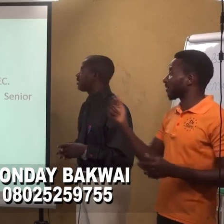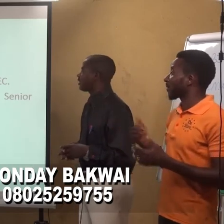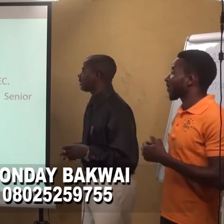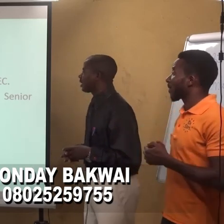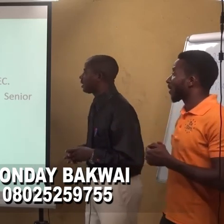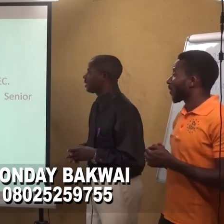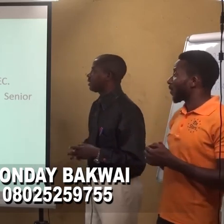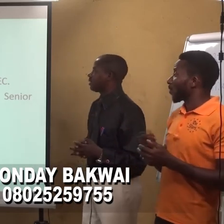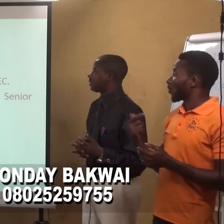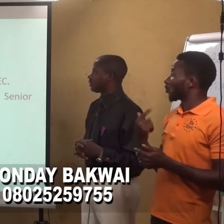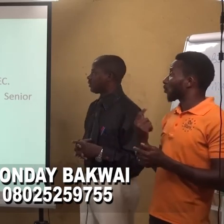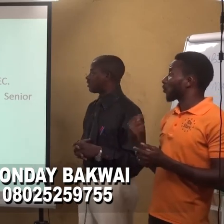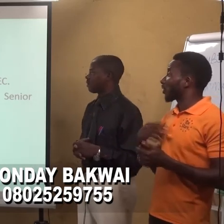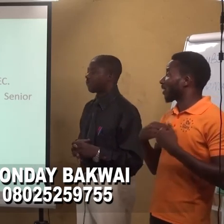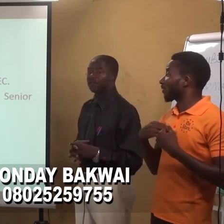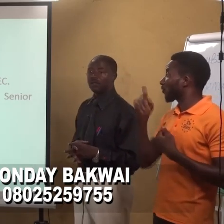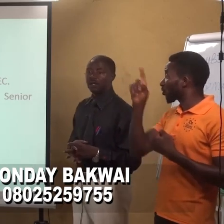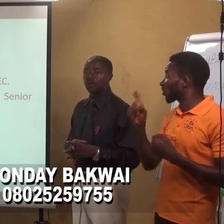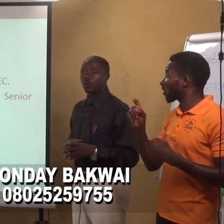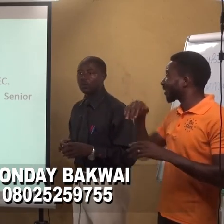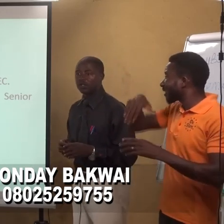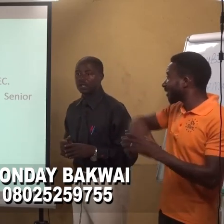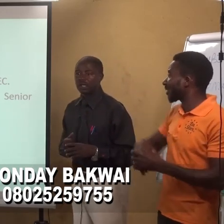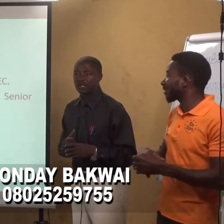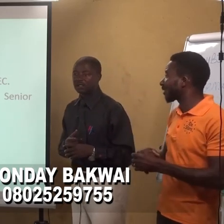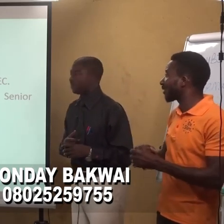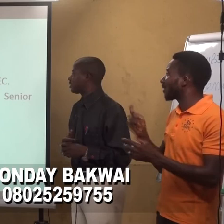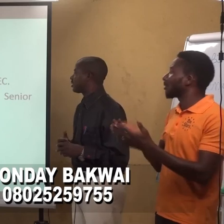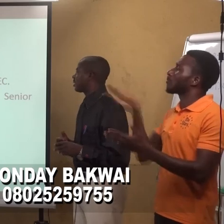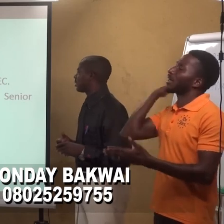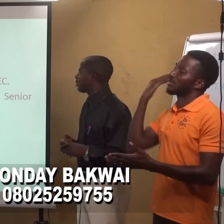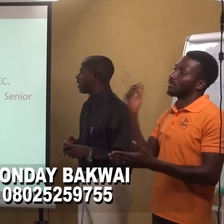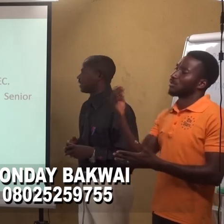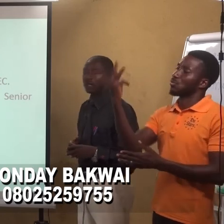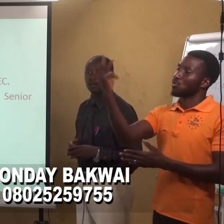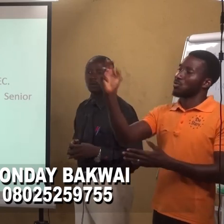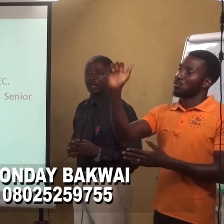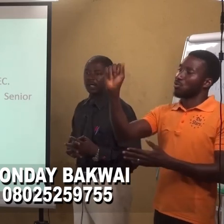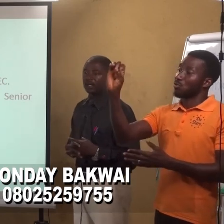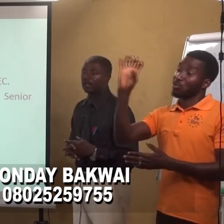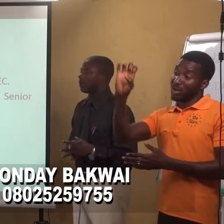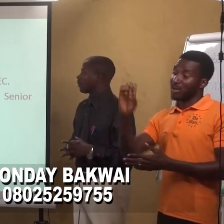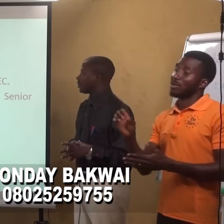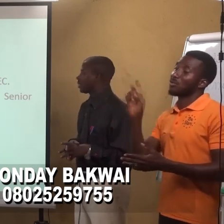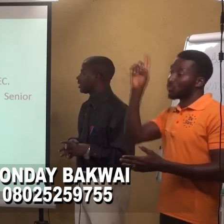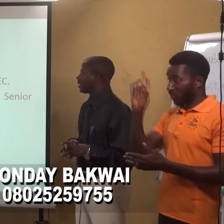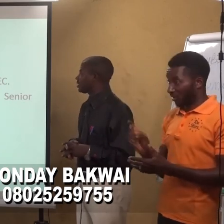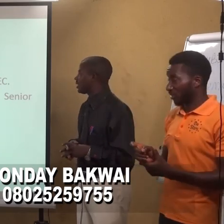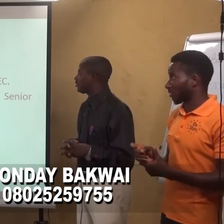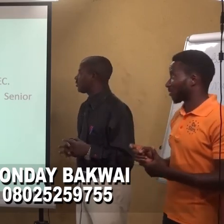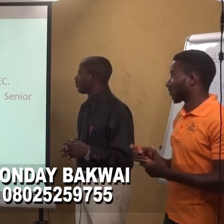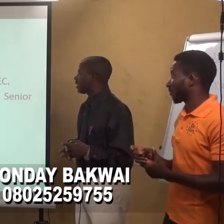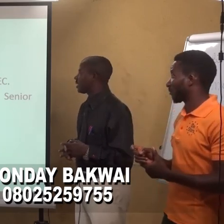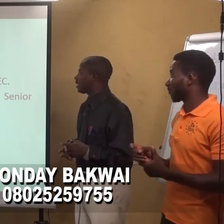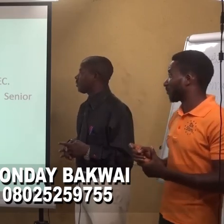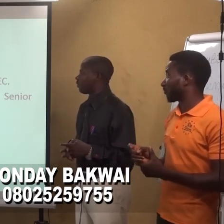for SS3. The second reference, question and answers, Q&A, WAEC. Question and